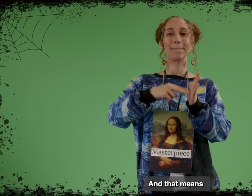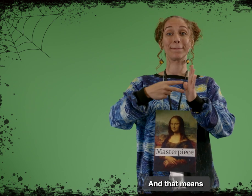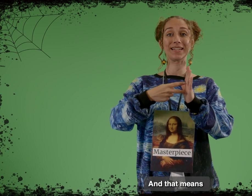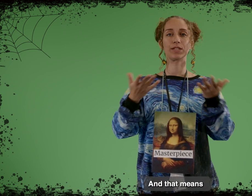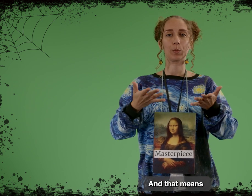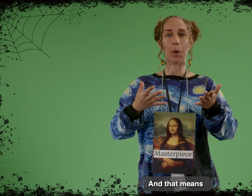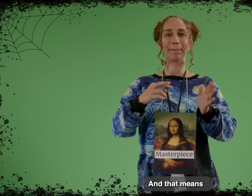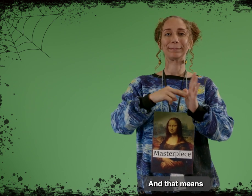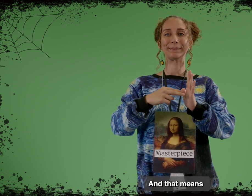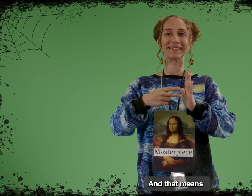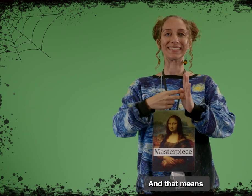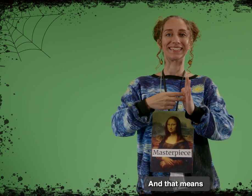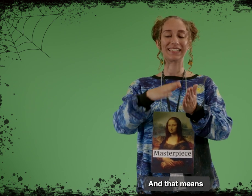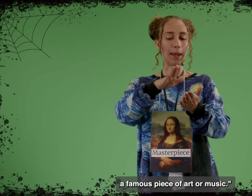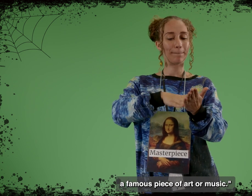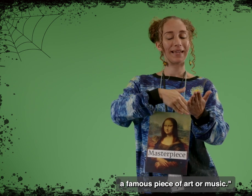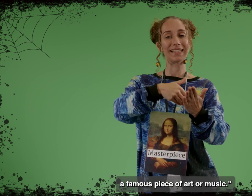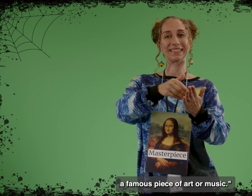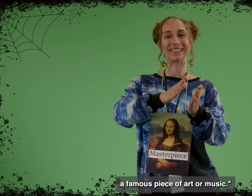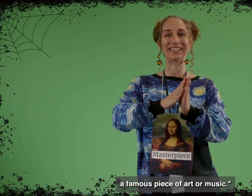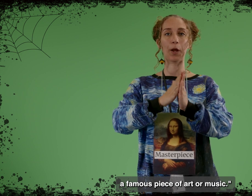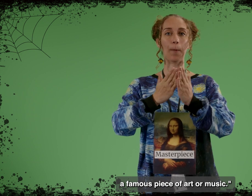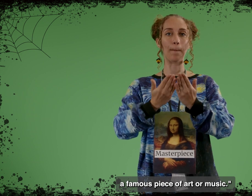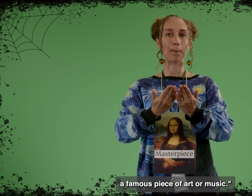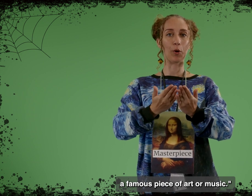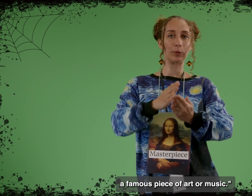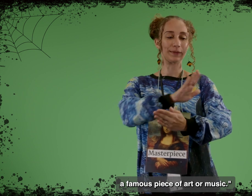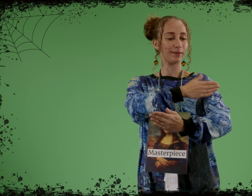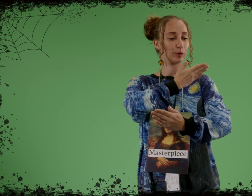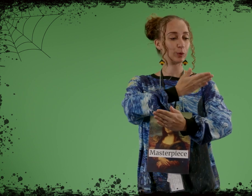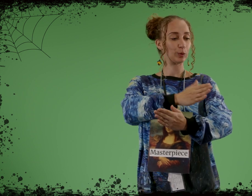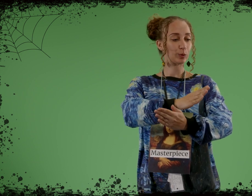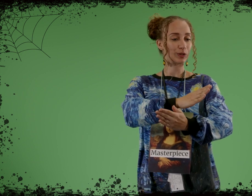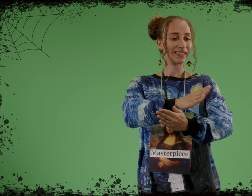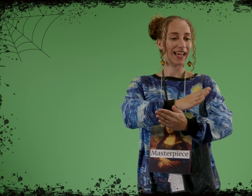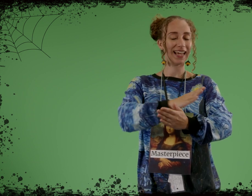And that means a famous piece of art or music.